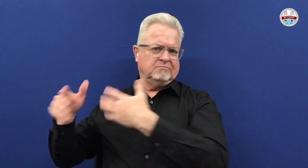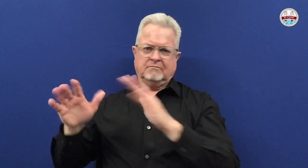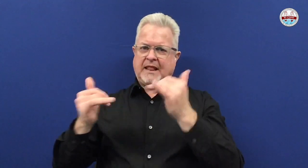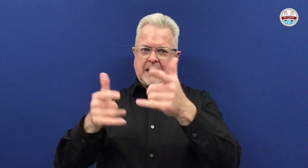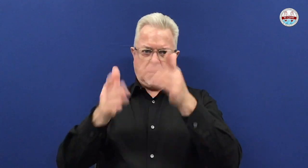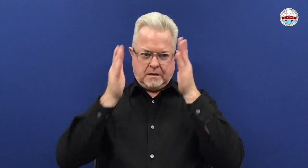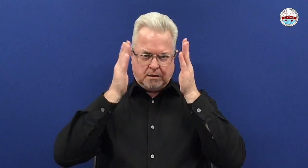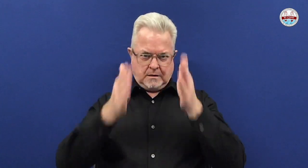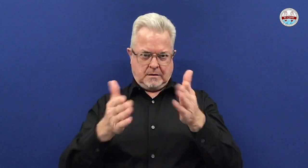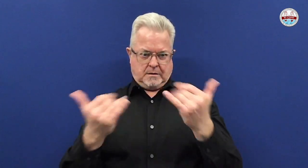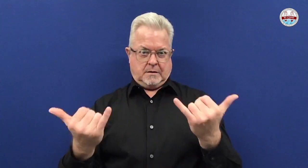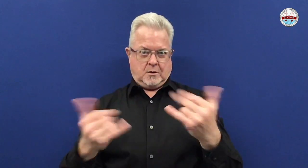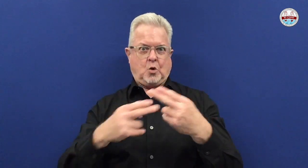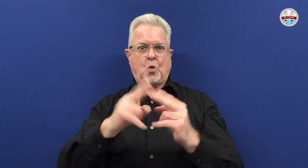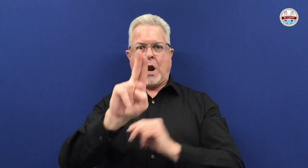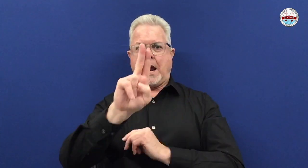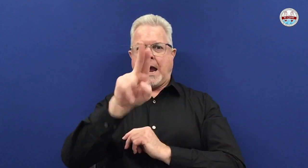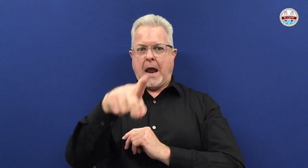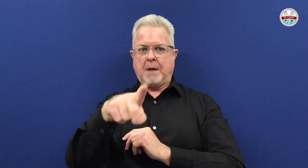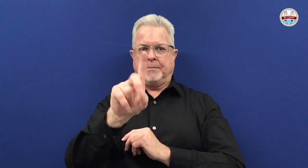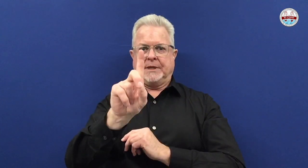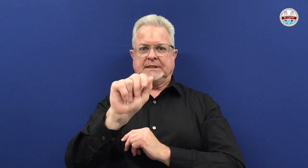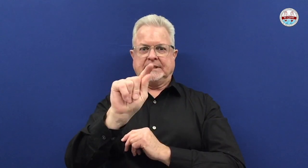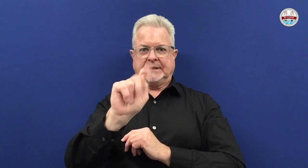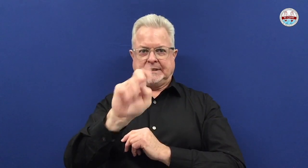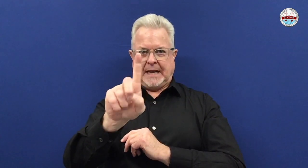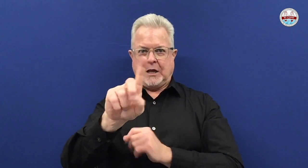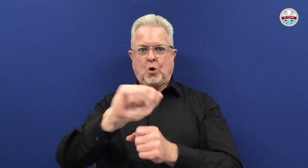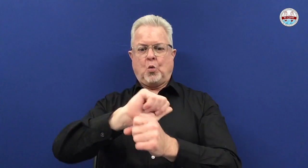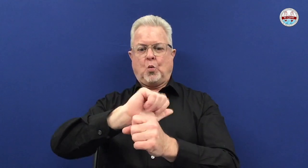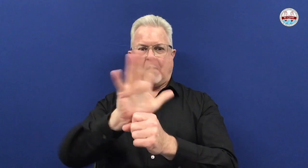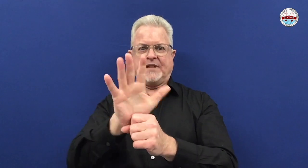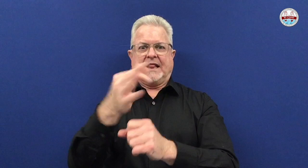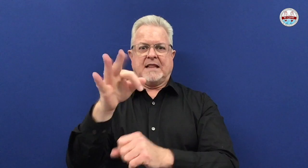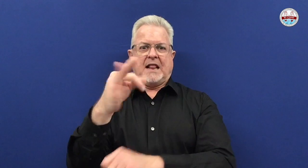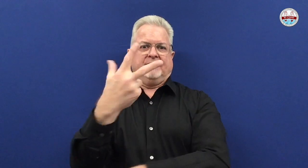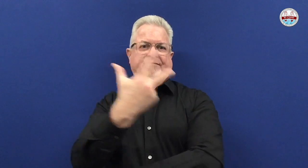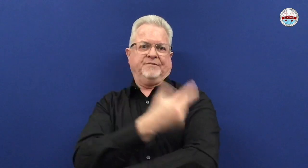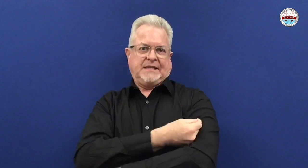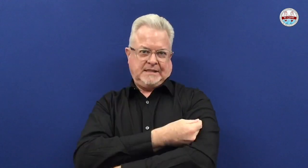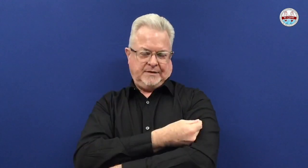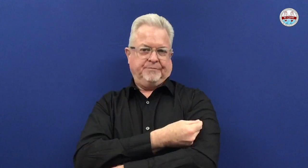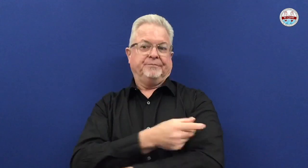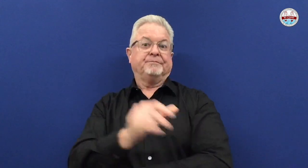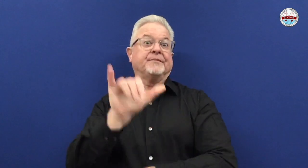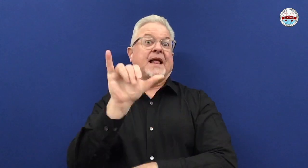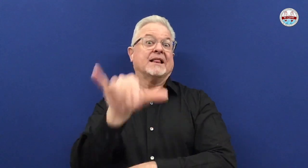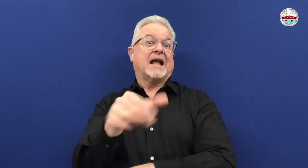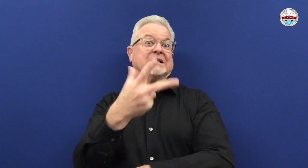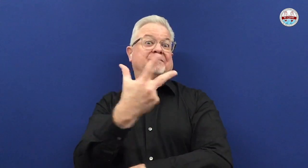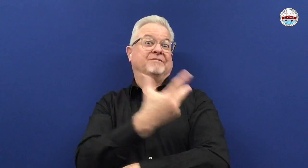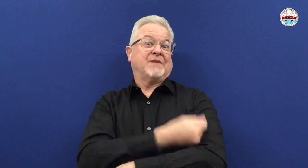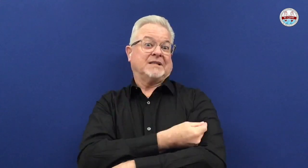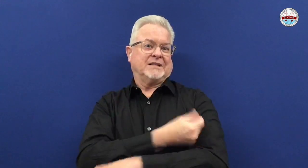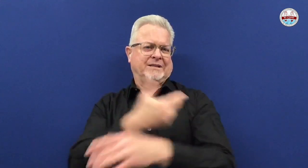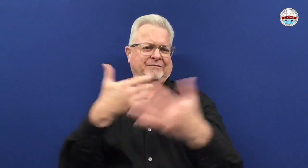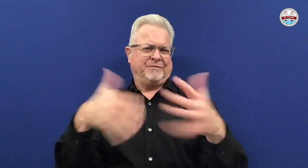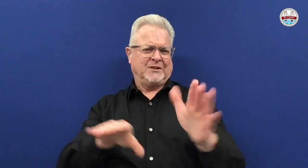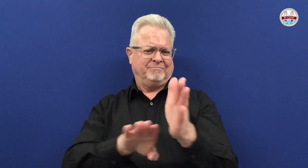replaced. The new word that we're using now is updated. It's the updated COVID-19